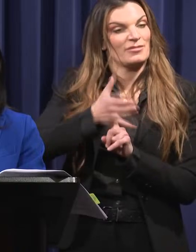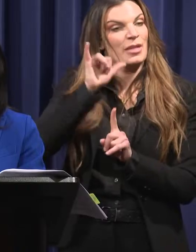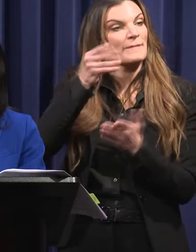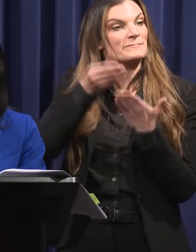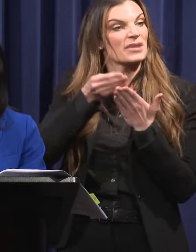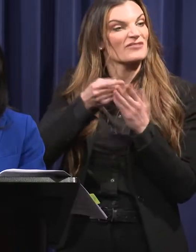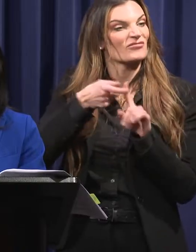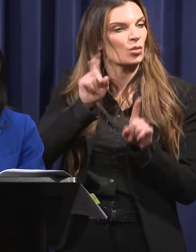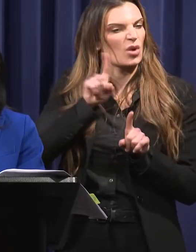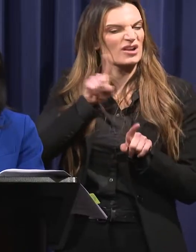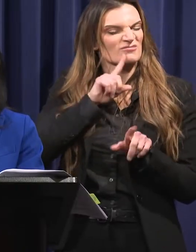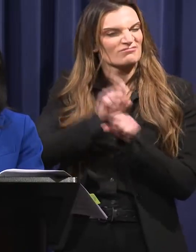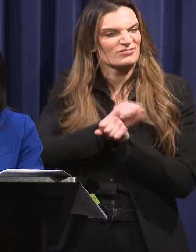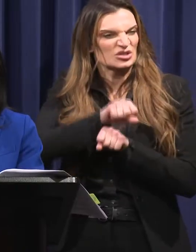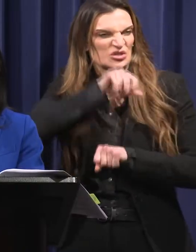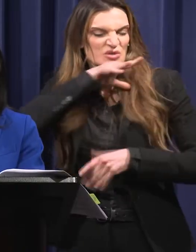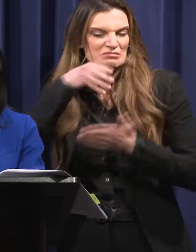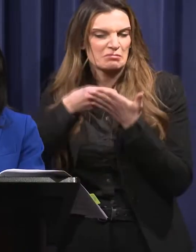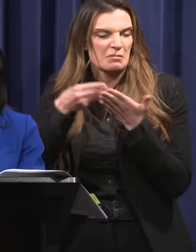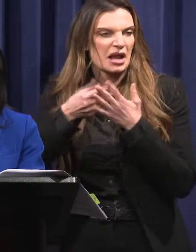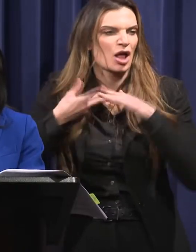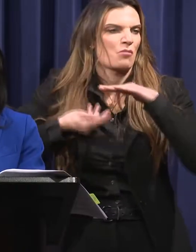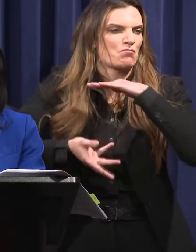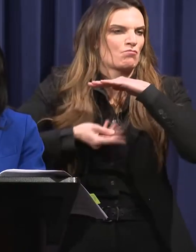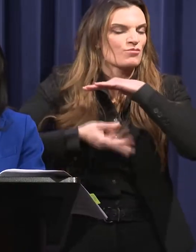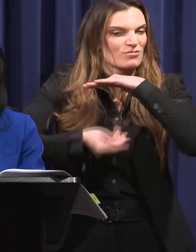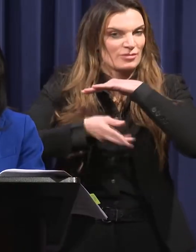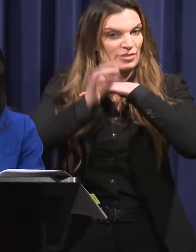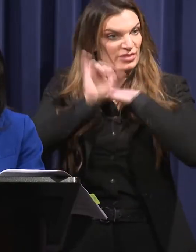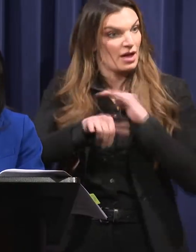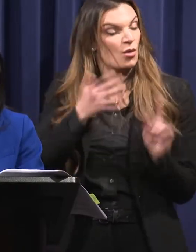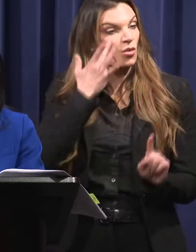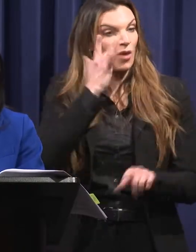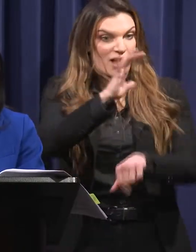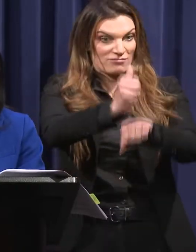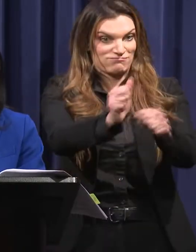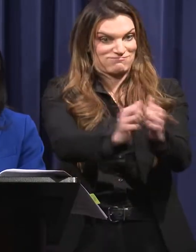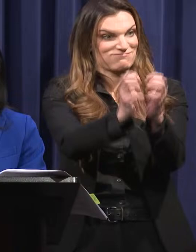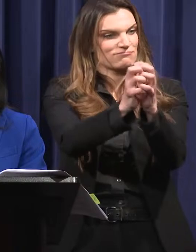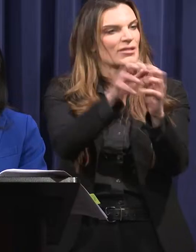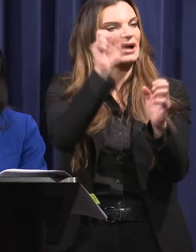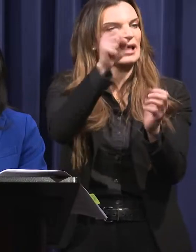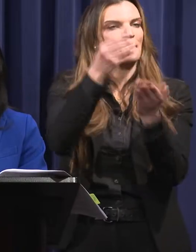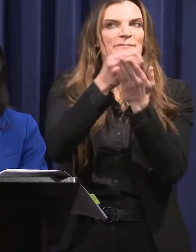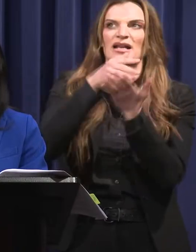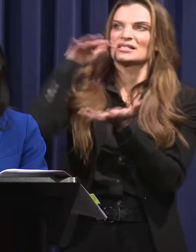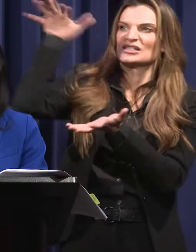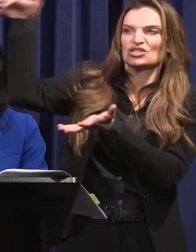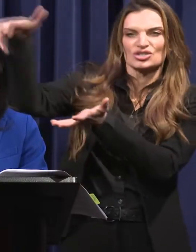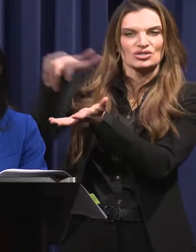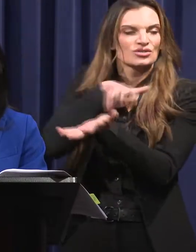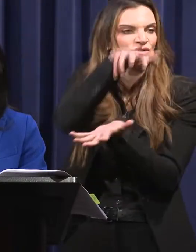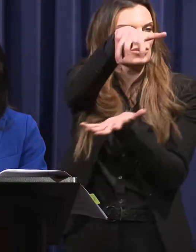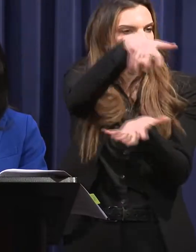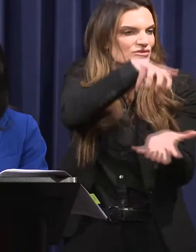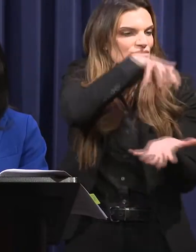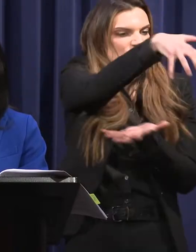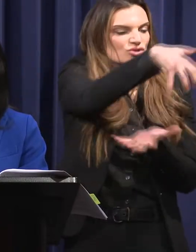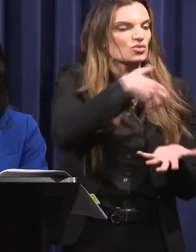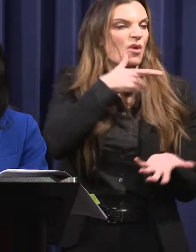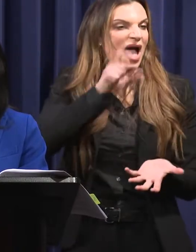donors that can accept unlimited contributions from corporations without publicly disclosing their